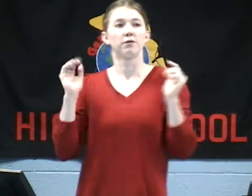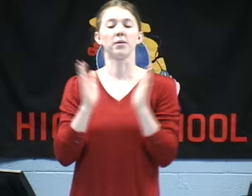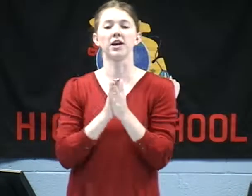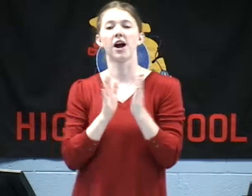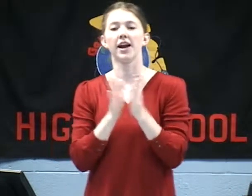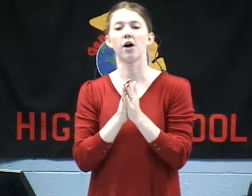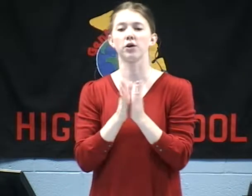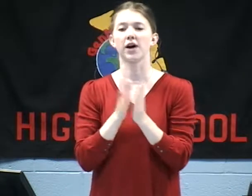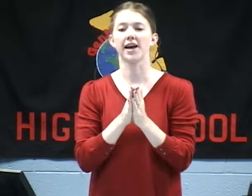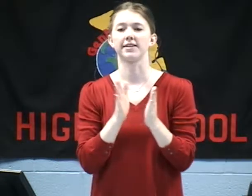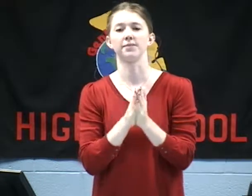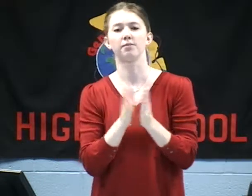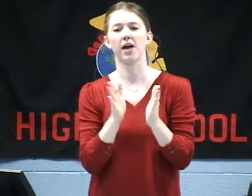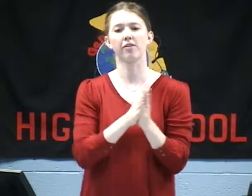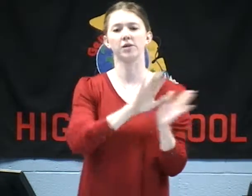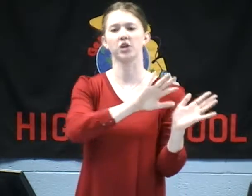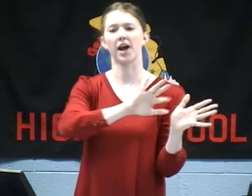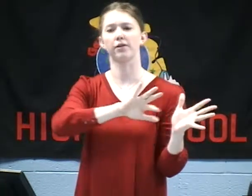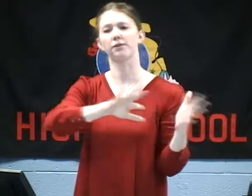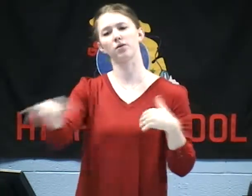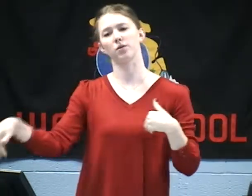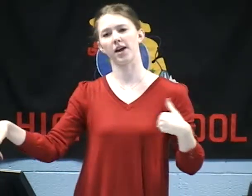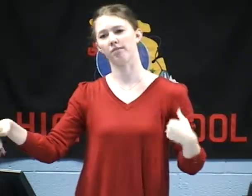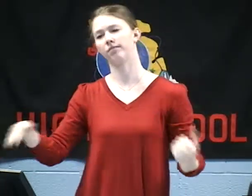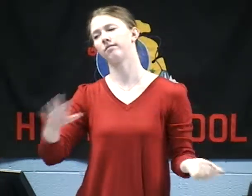From here on out, you guys, everybody should have their phones away.